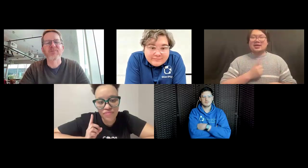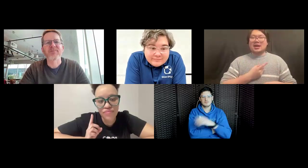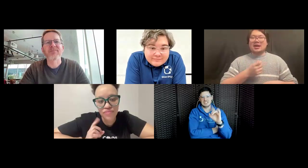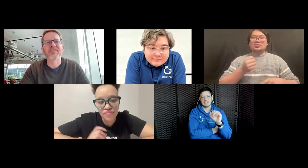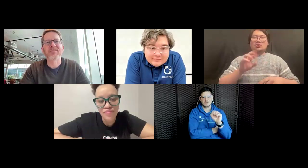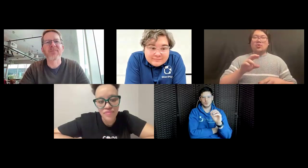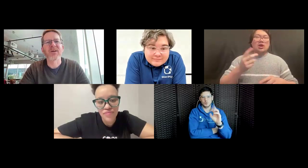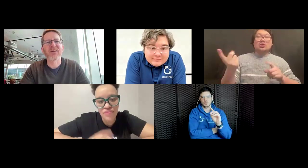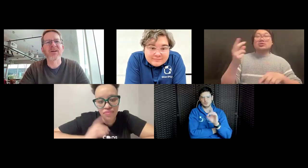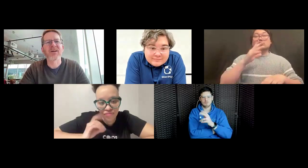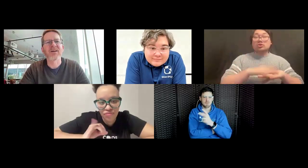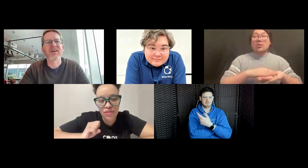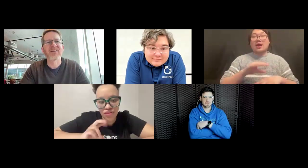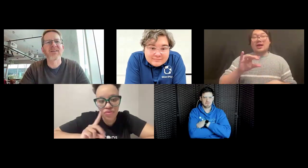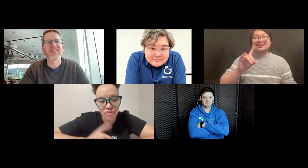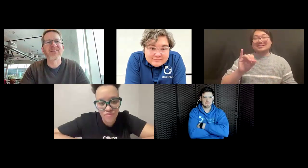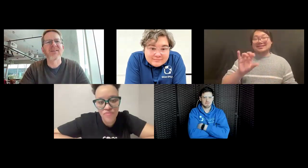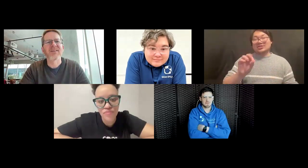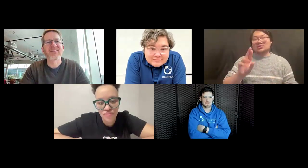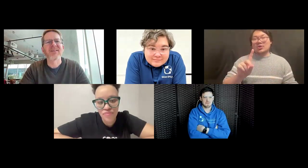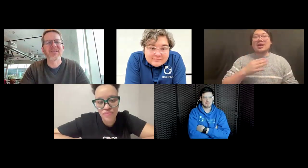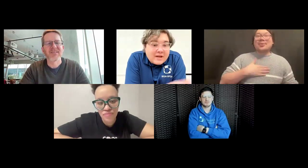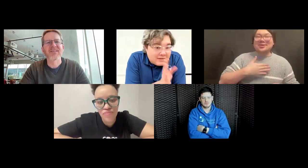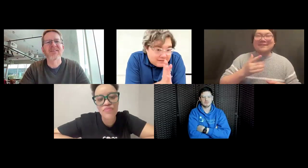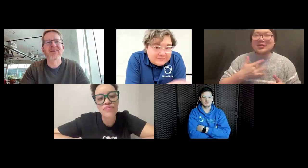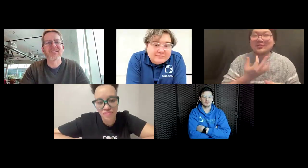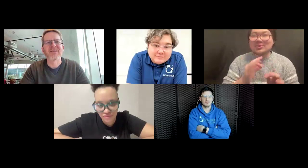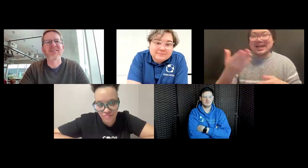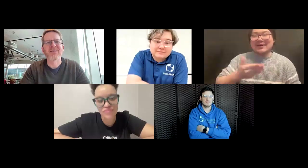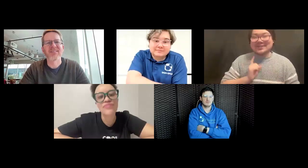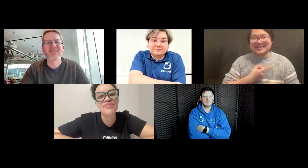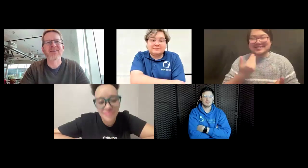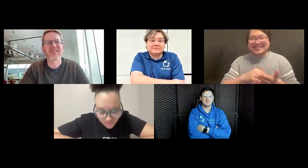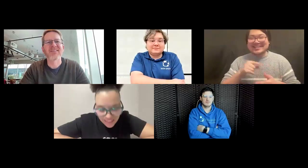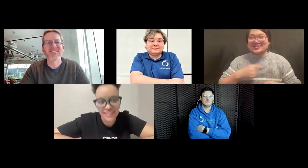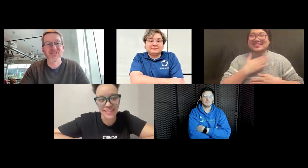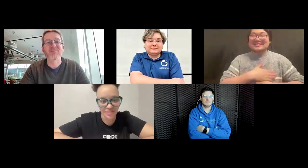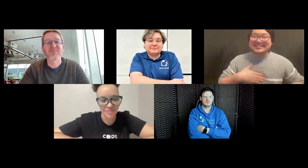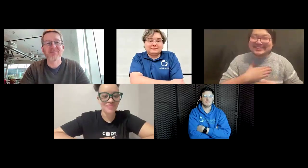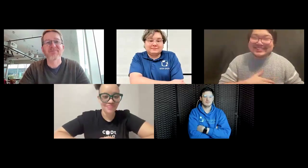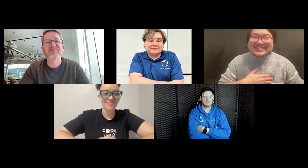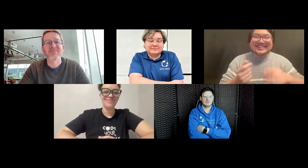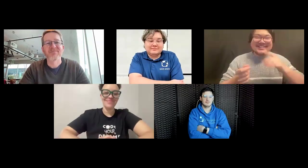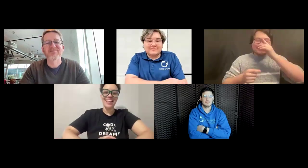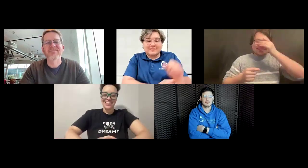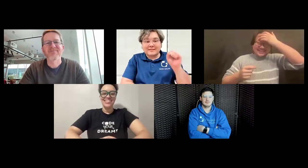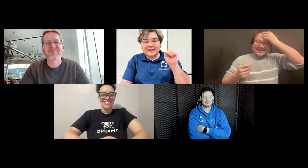email or send us a message. You can send it on our Discord. And please feel free again